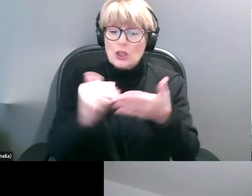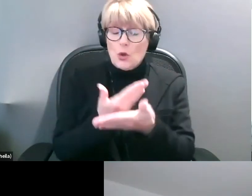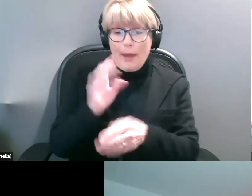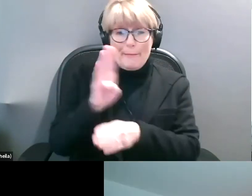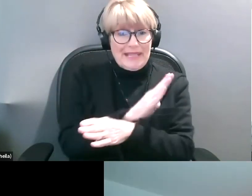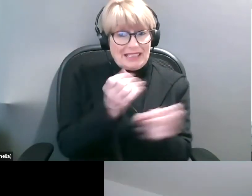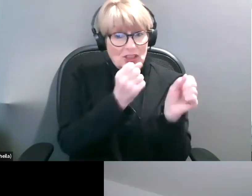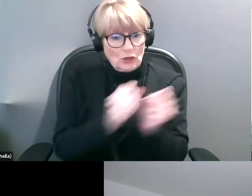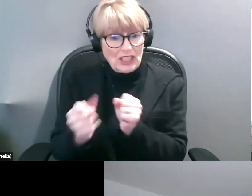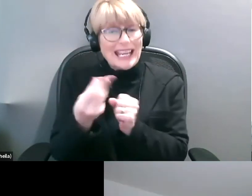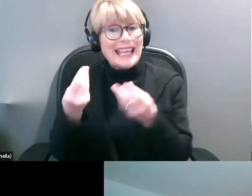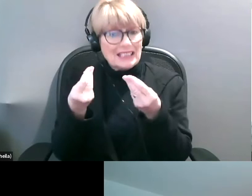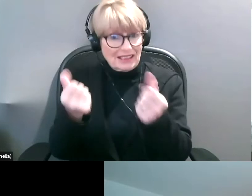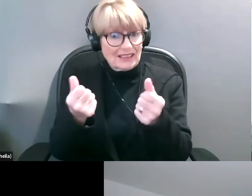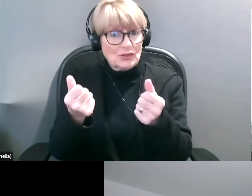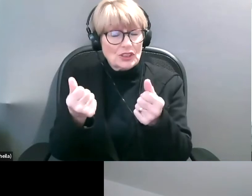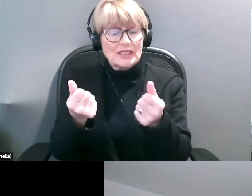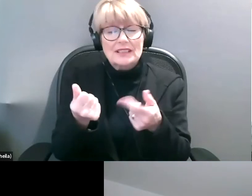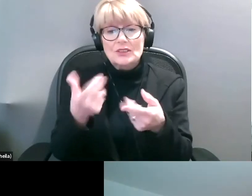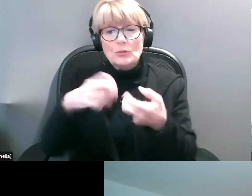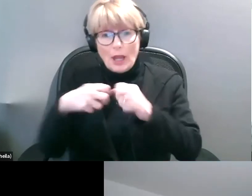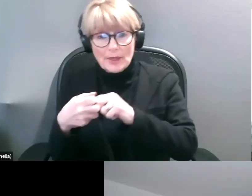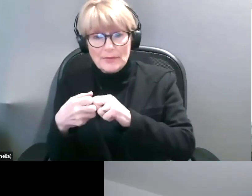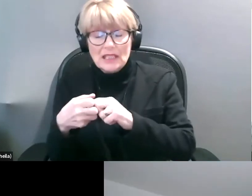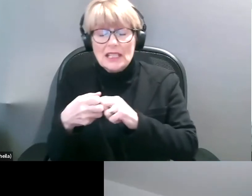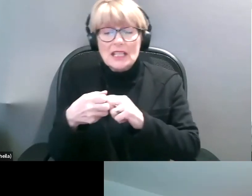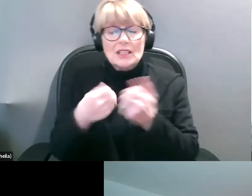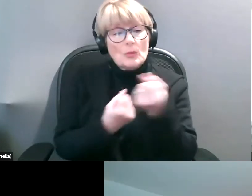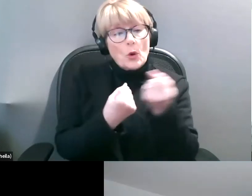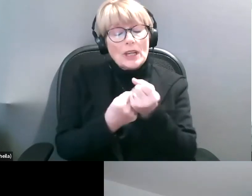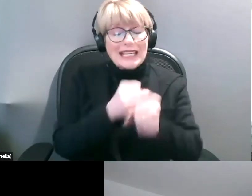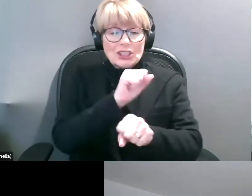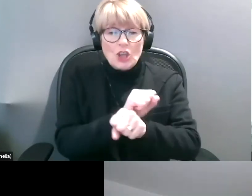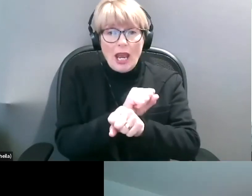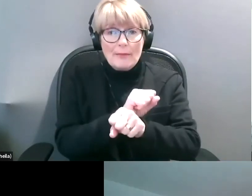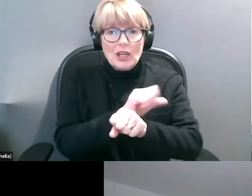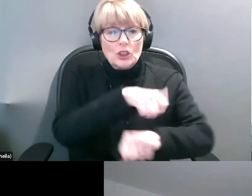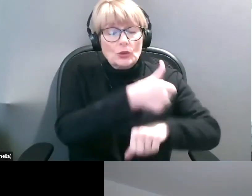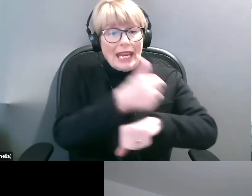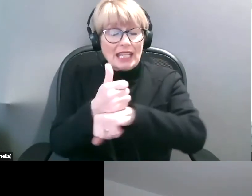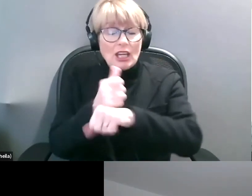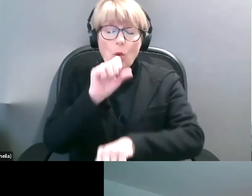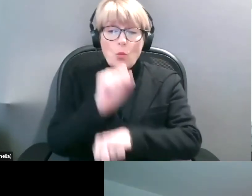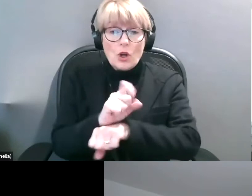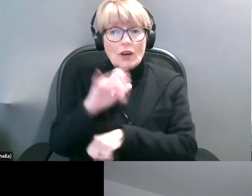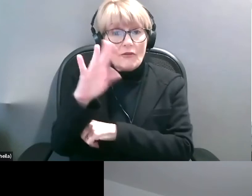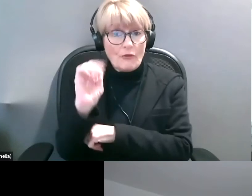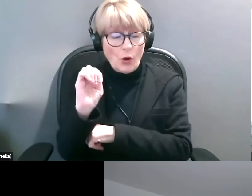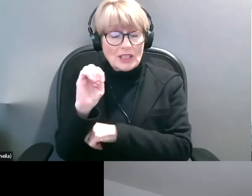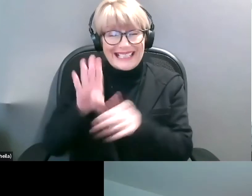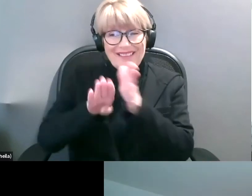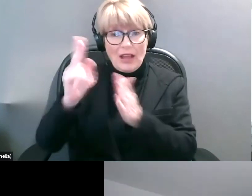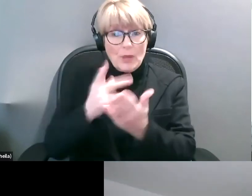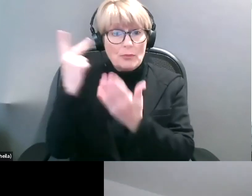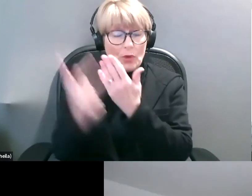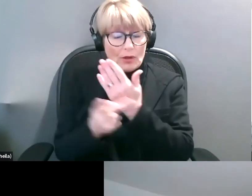and solutions. This includes supporting job-creating workforce development programs that focus on